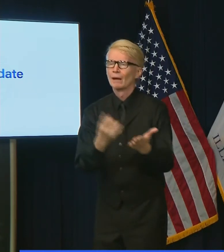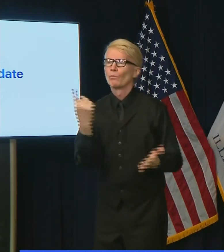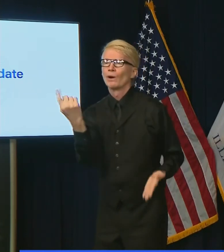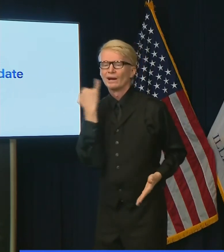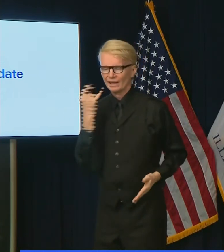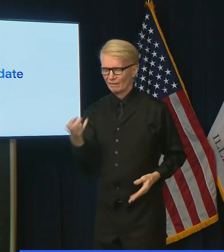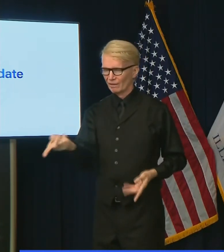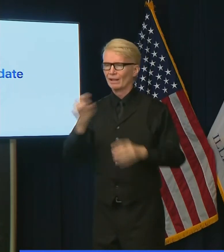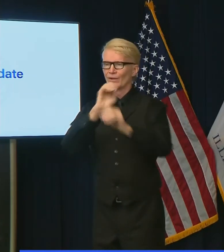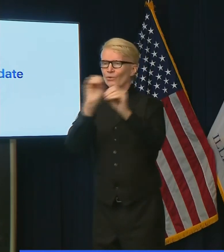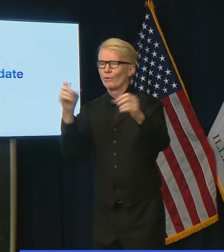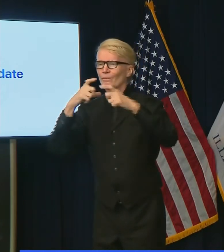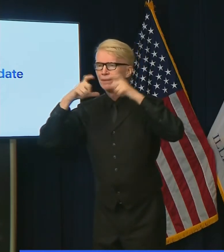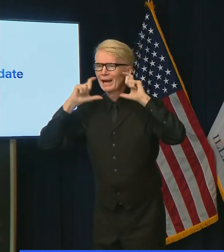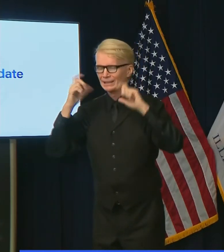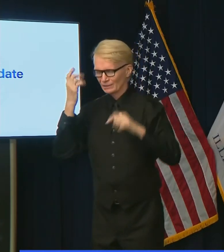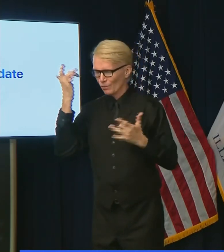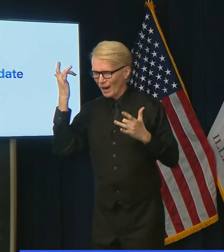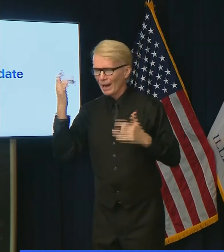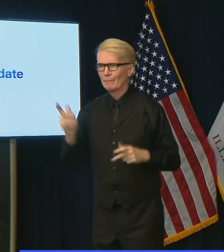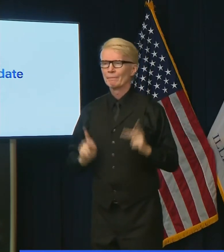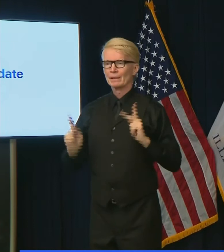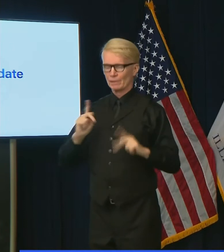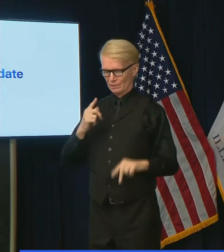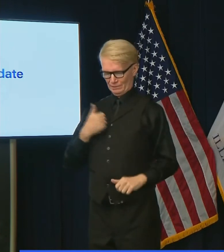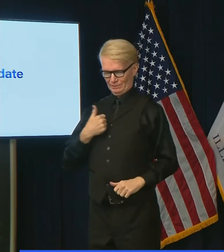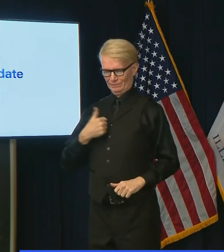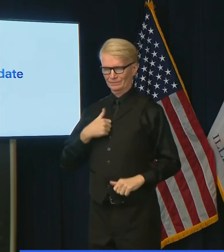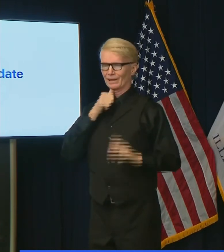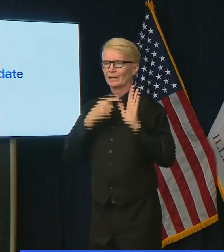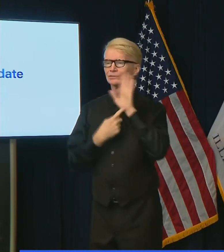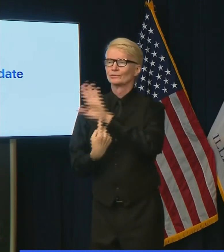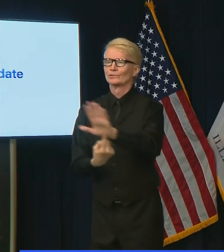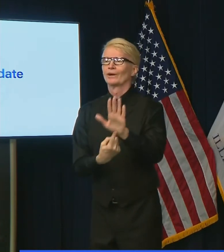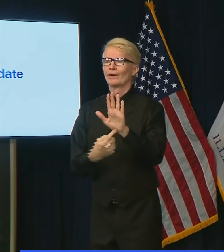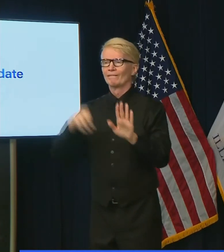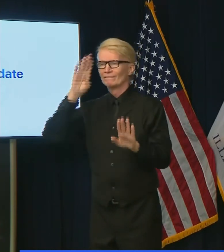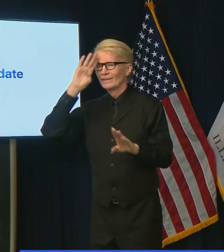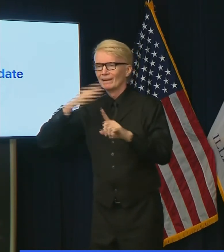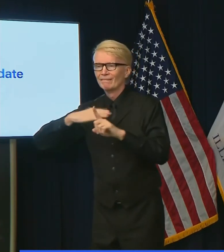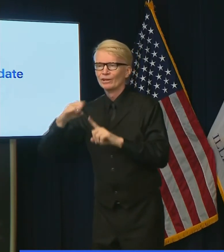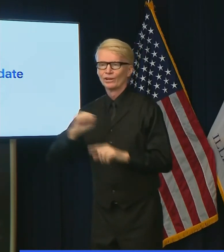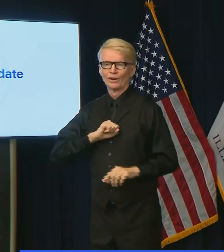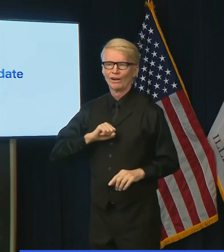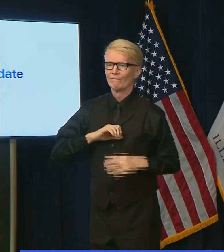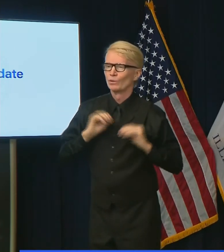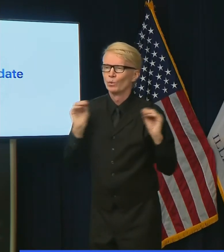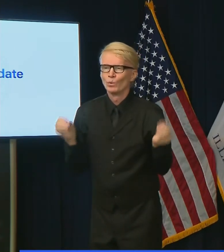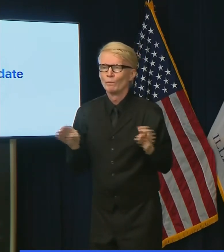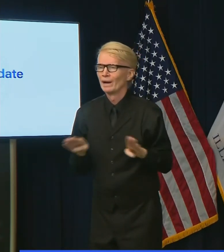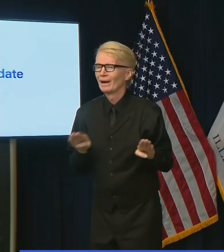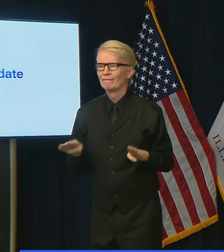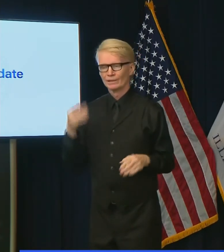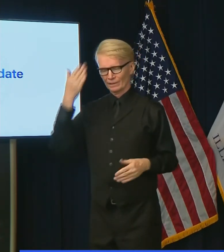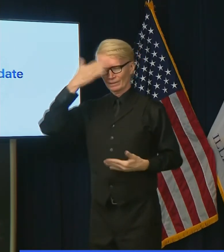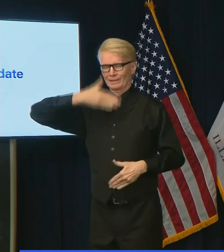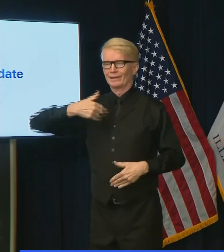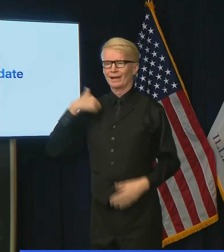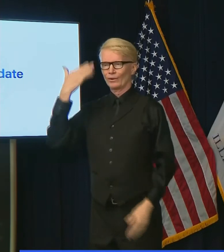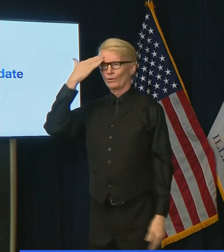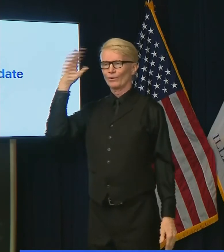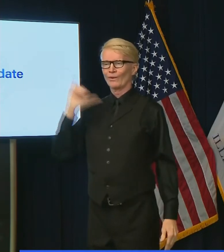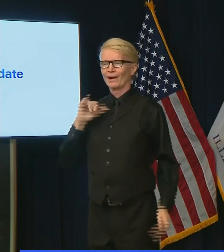transmission occurs from people who are asymptomatic. That means they're not manifesting any type of symptom. So even if you